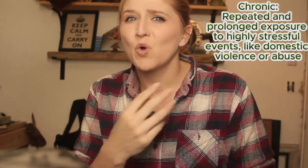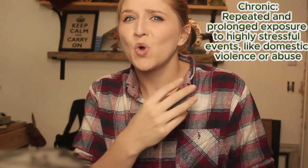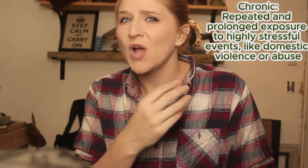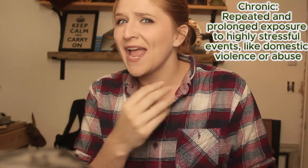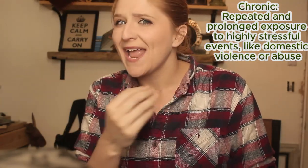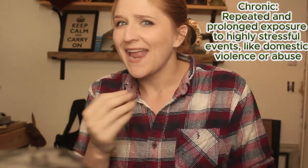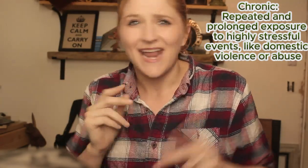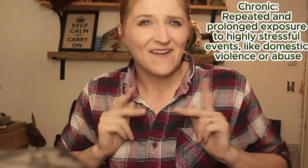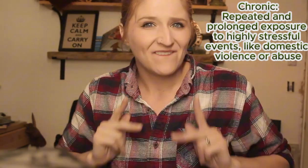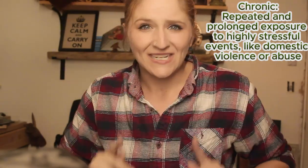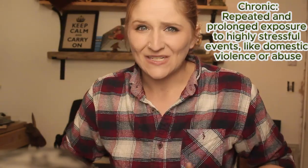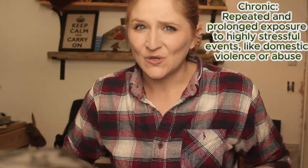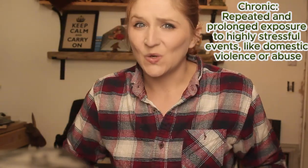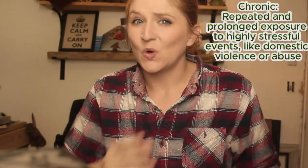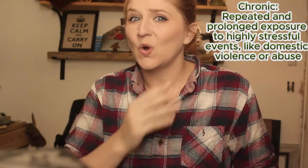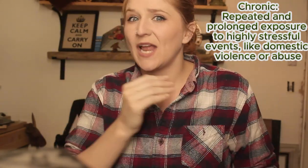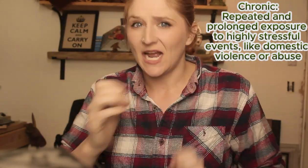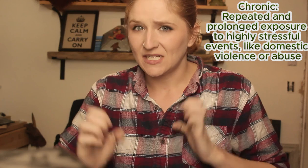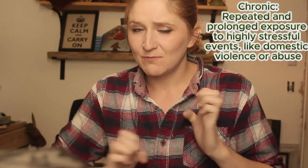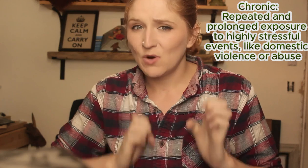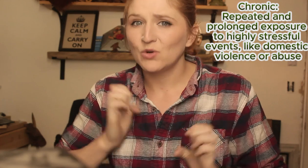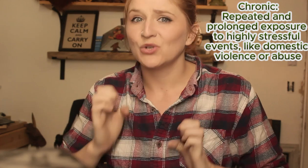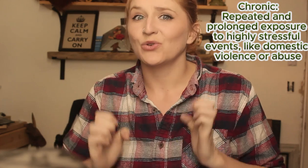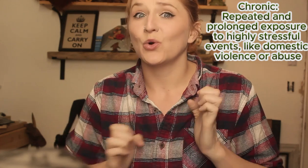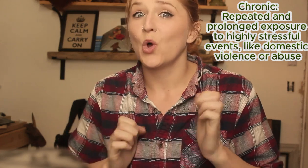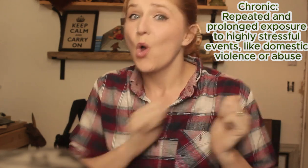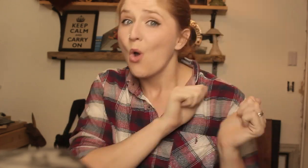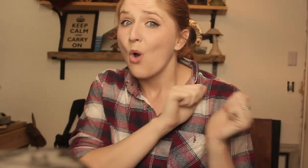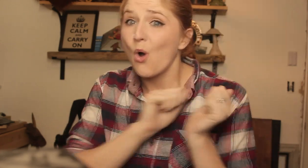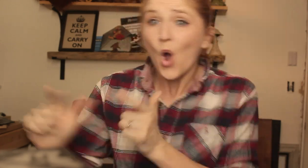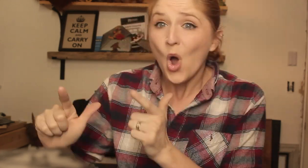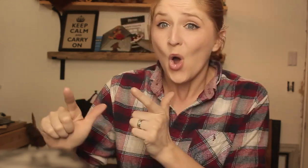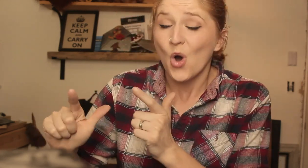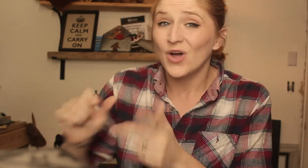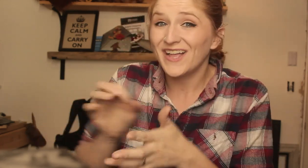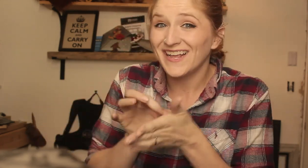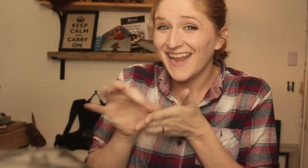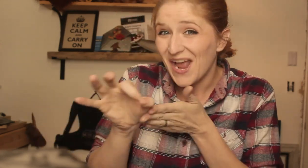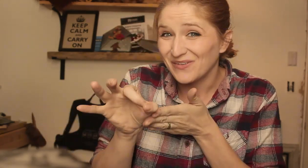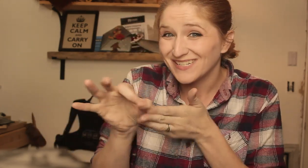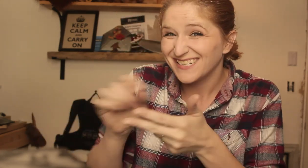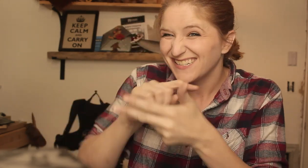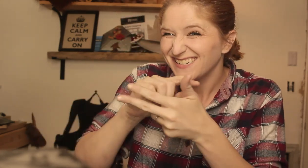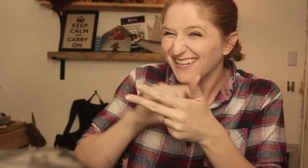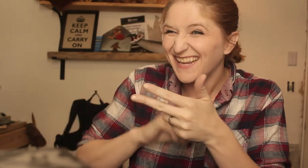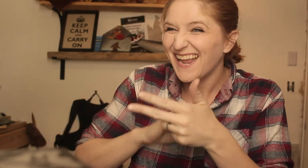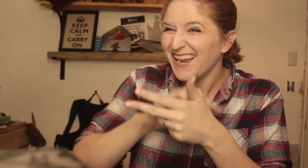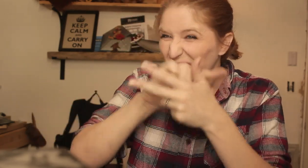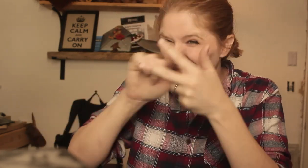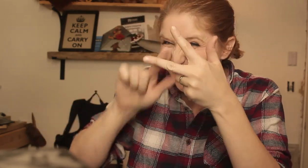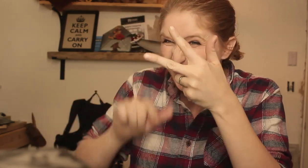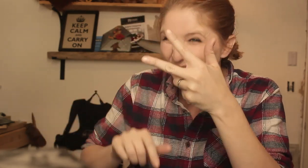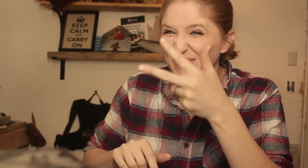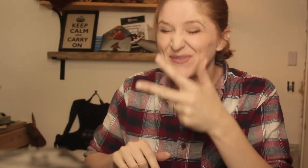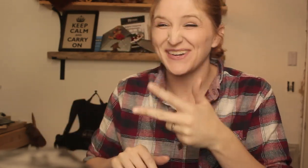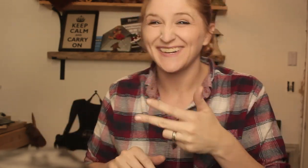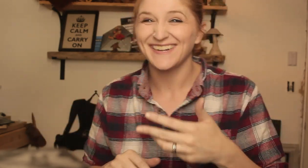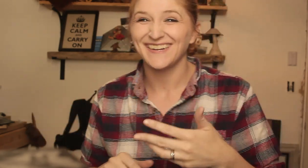verbal and physical and emotional all count. Okay, all 3.